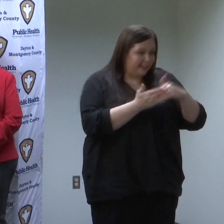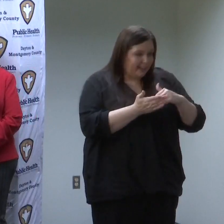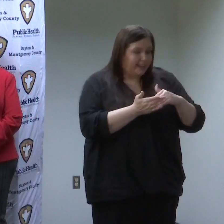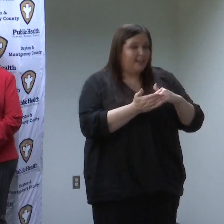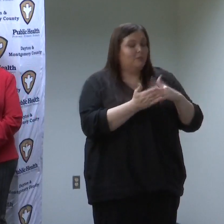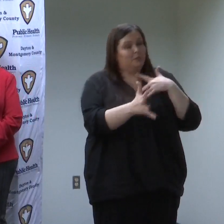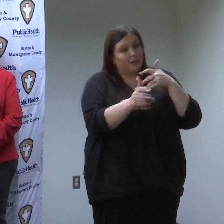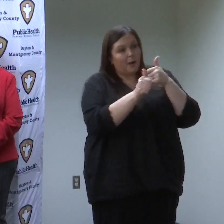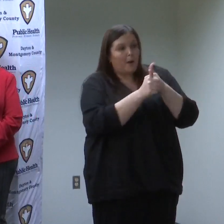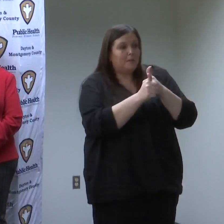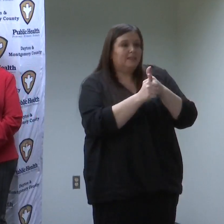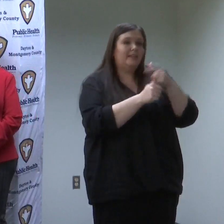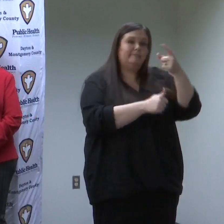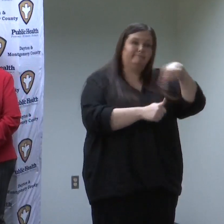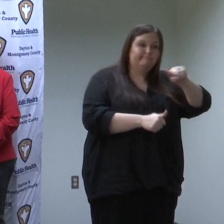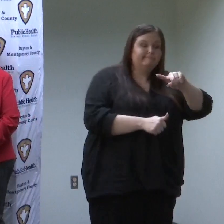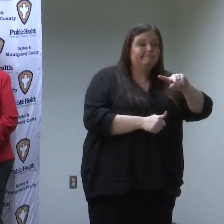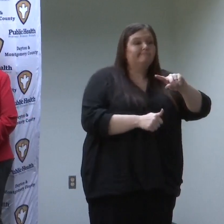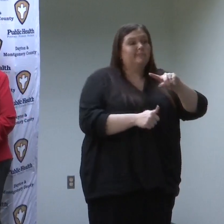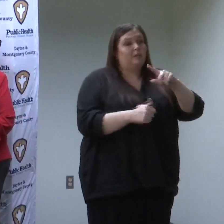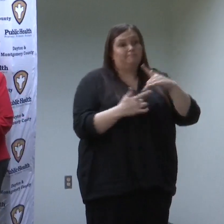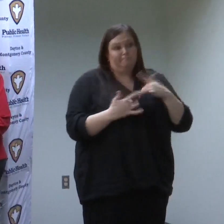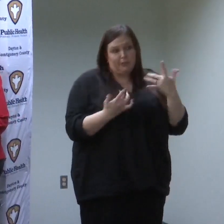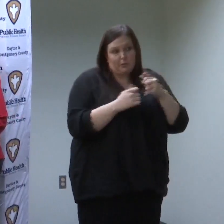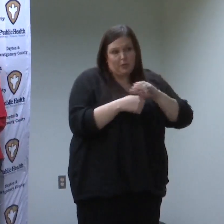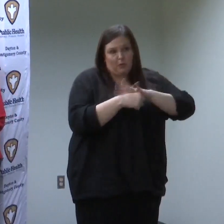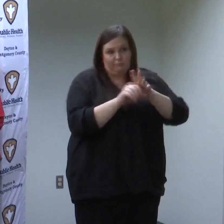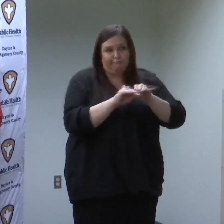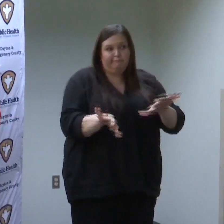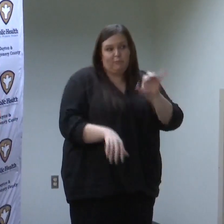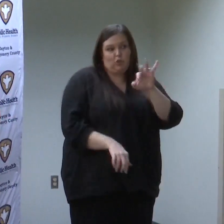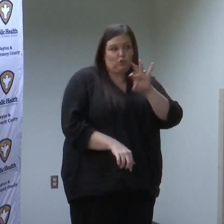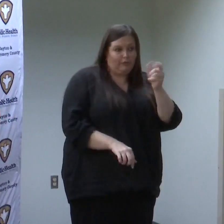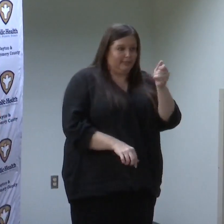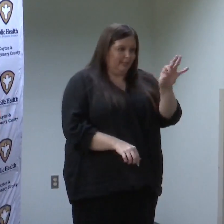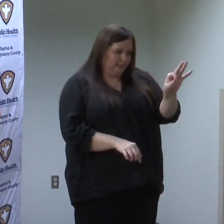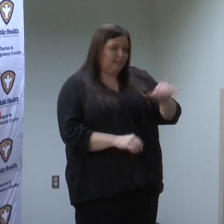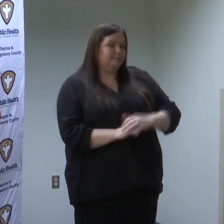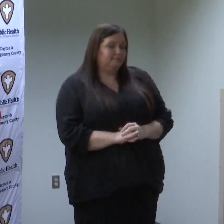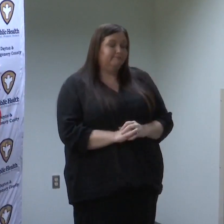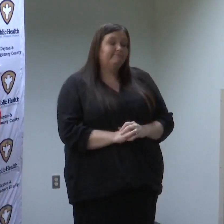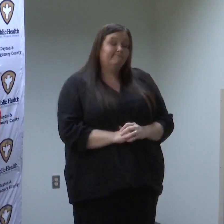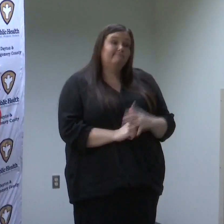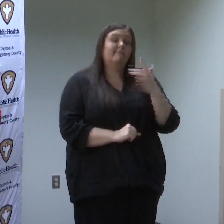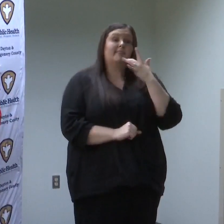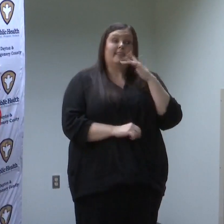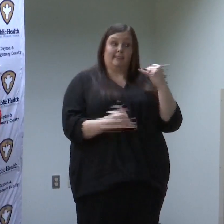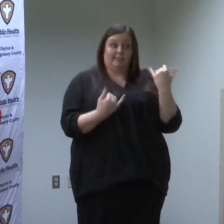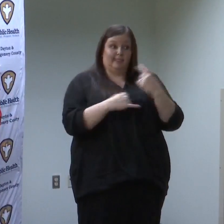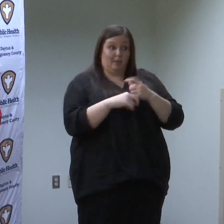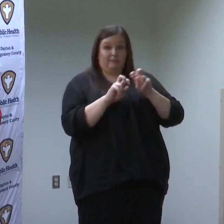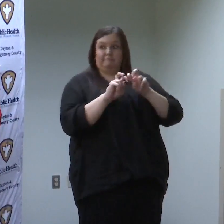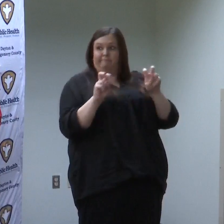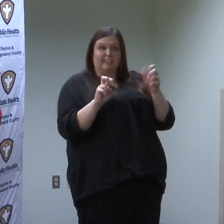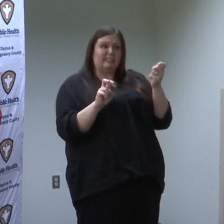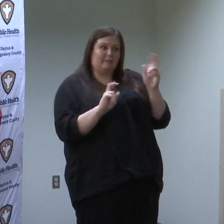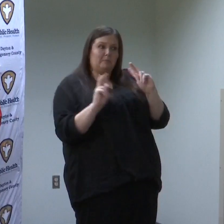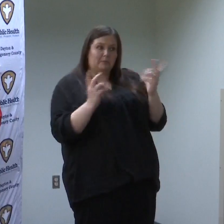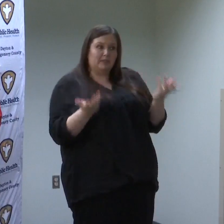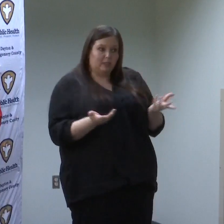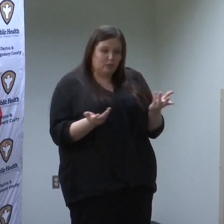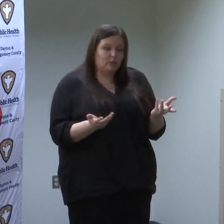an update to our citizens regarding the ongoing COVID-19 pandemic. We're very fortunate today to have several speakers